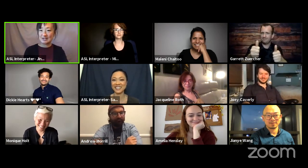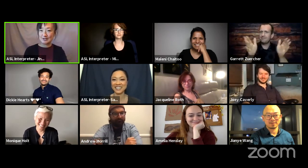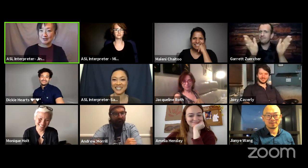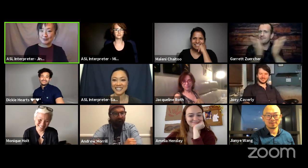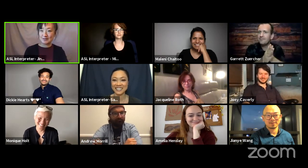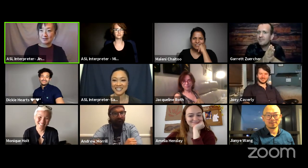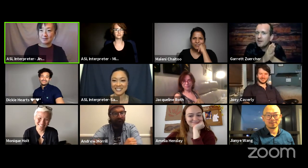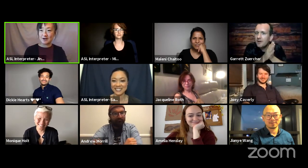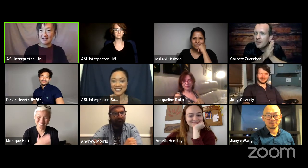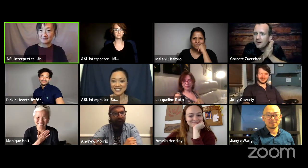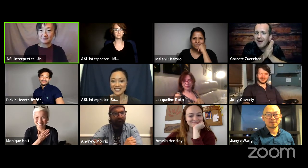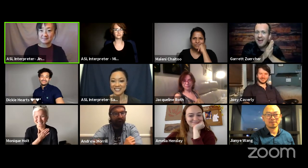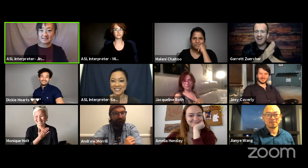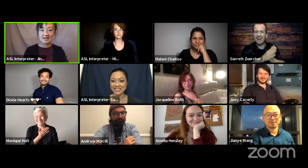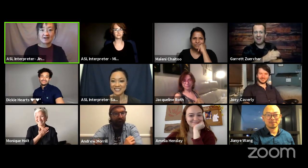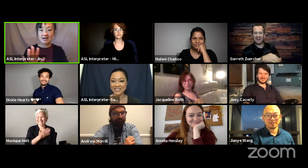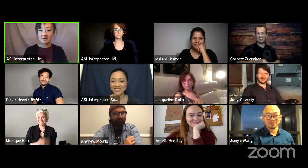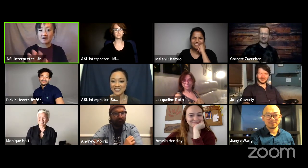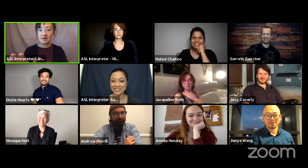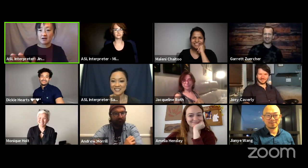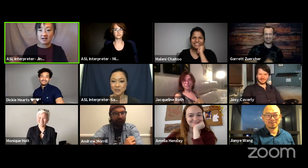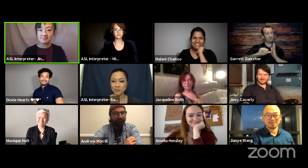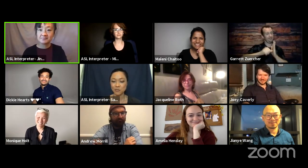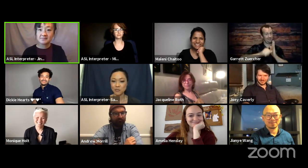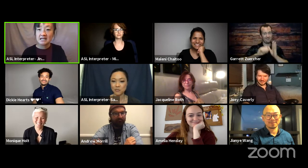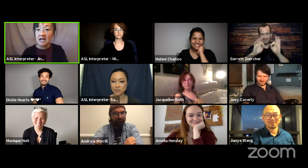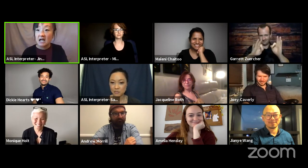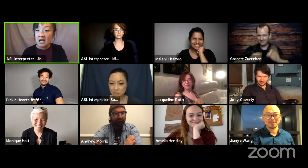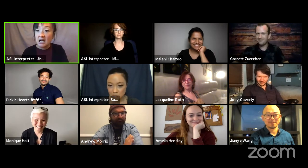you, Marla. Sorry, not Mary, Marla.